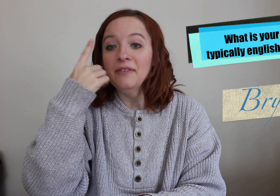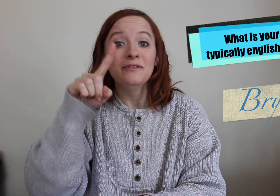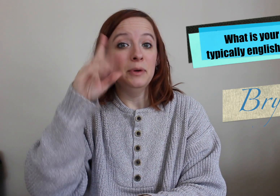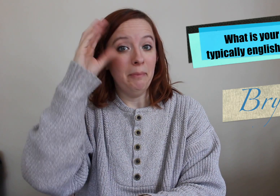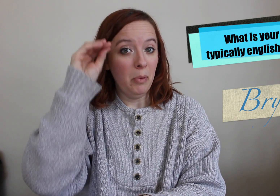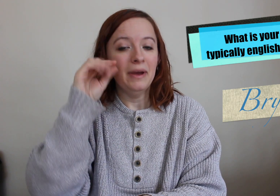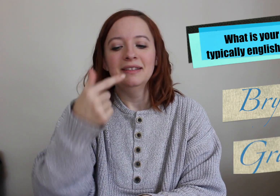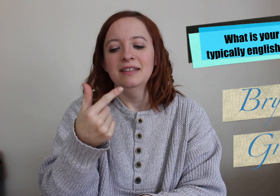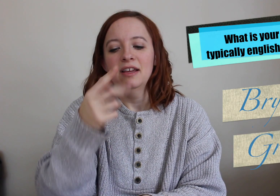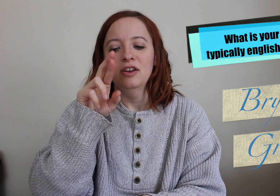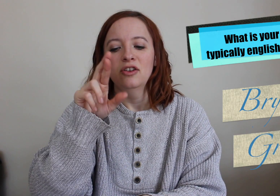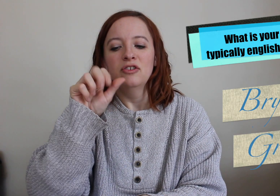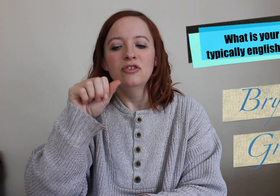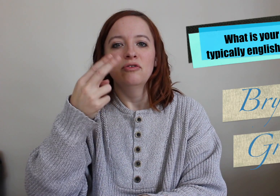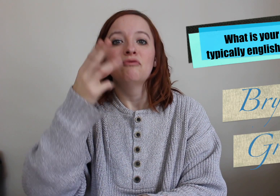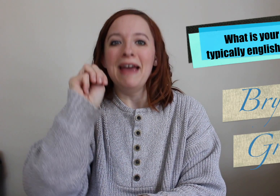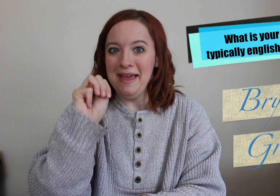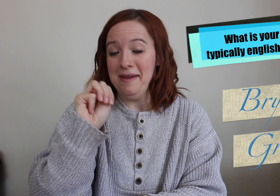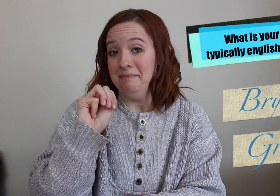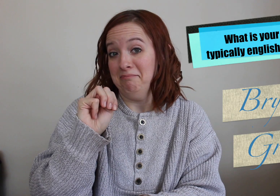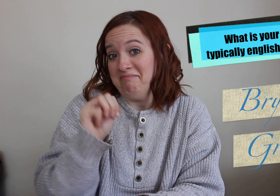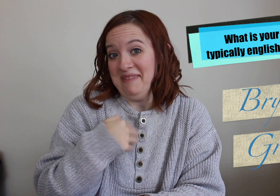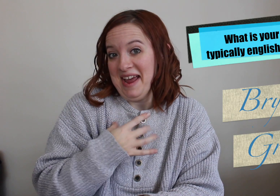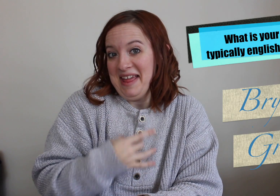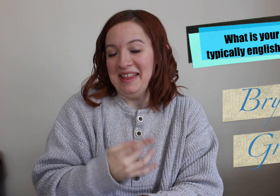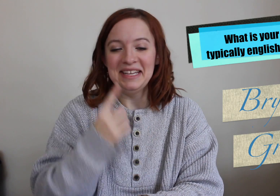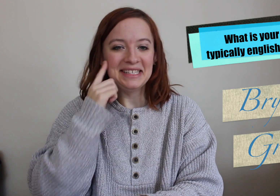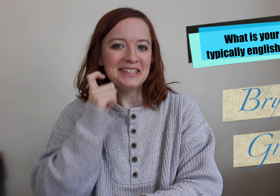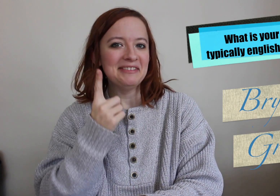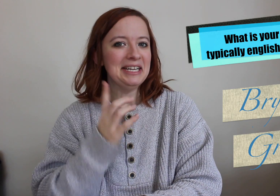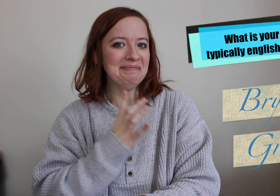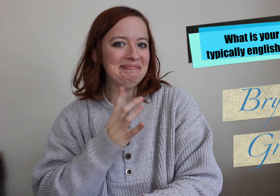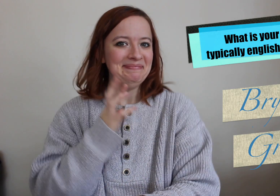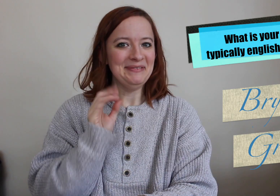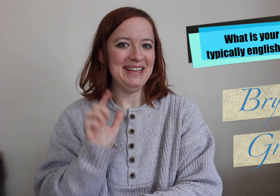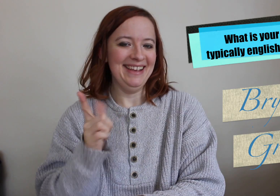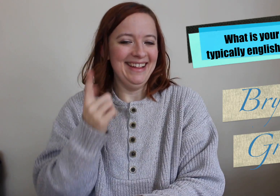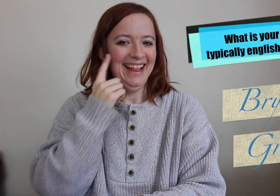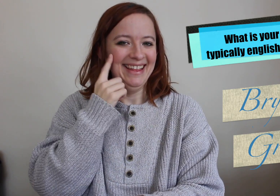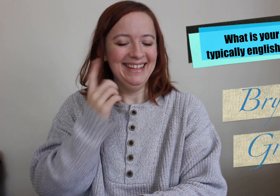and I like. And then for a boy, I picked Graham. I like it. I think it sounds kind of regal.